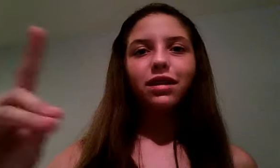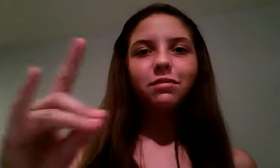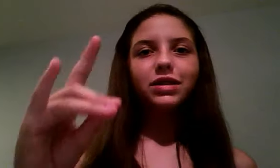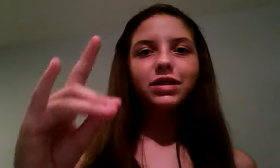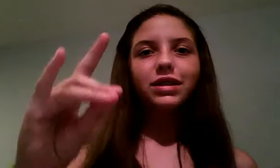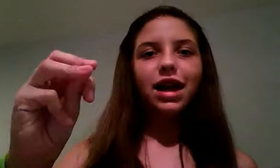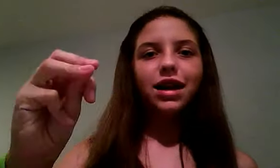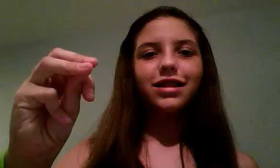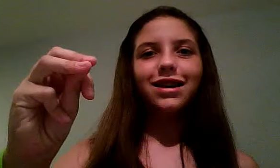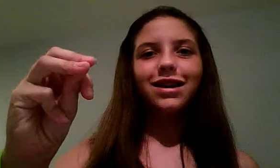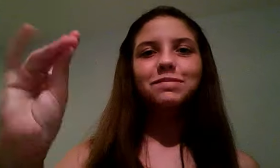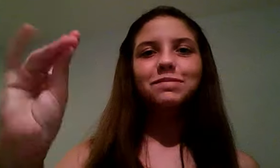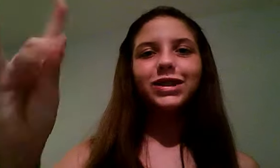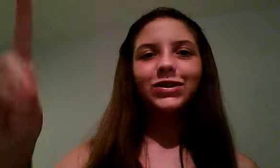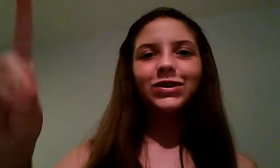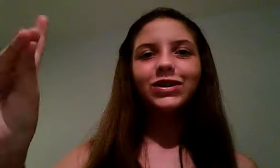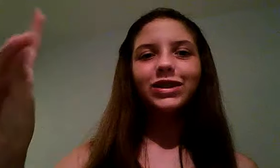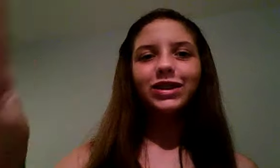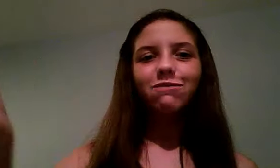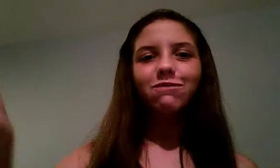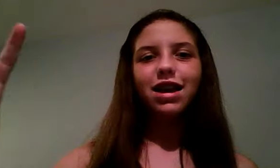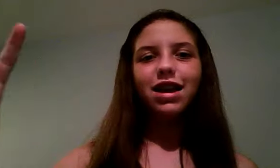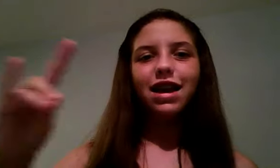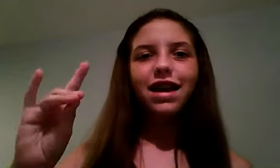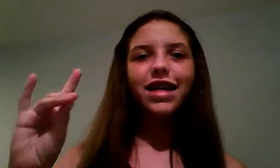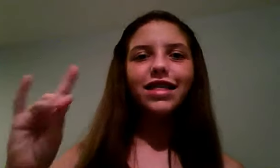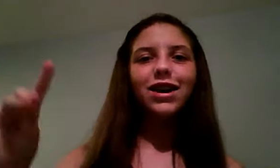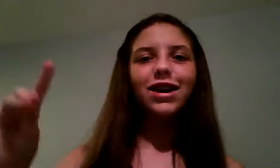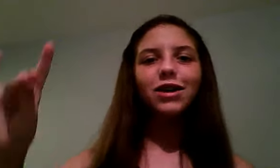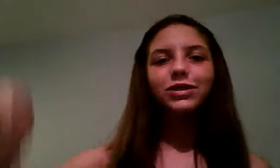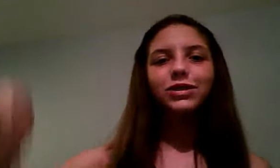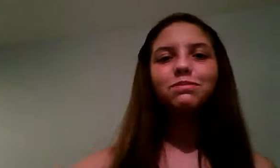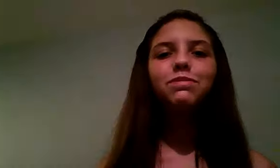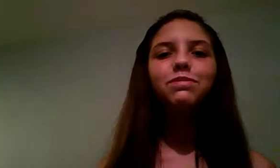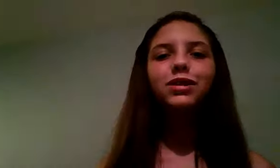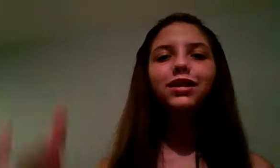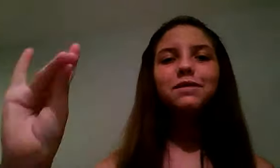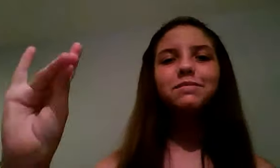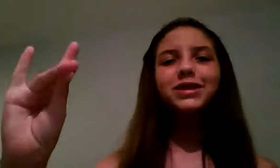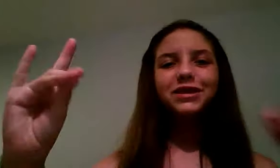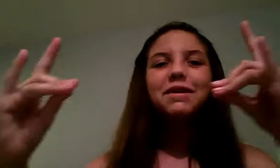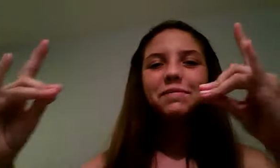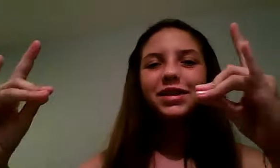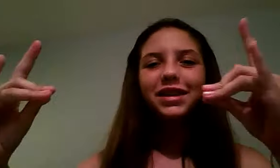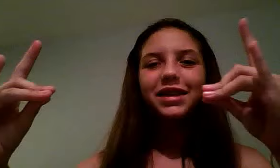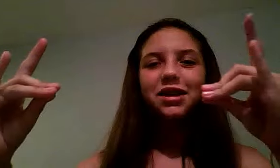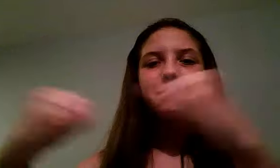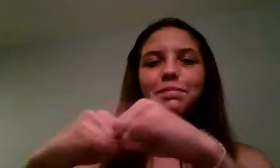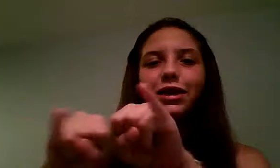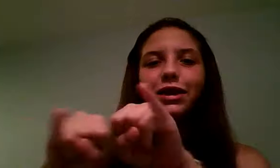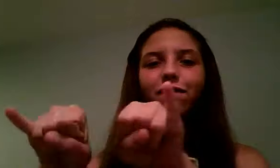llama, sad llama, totally red llama, super llama, drama llama, big